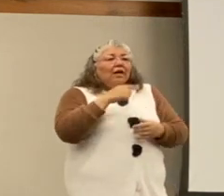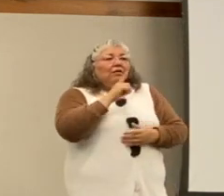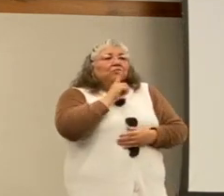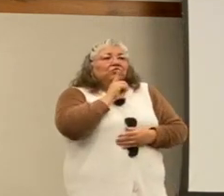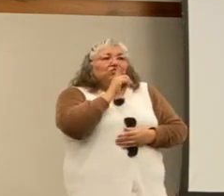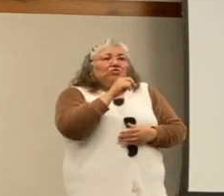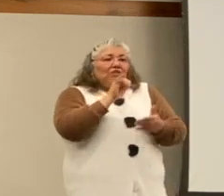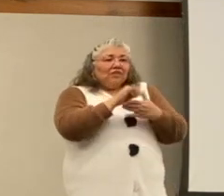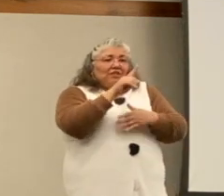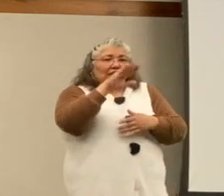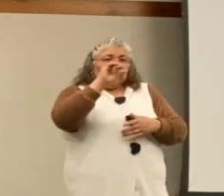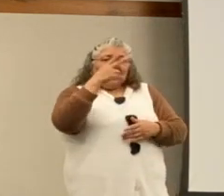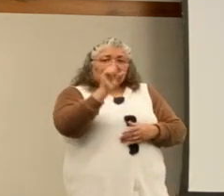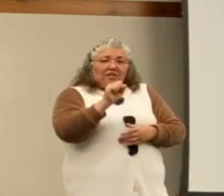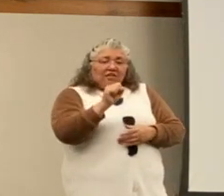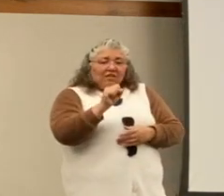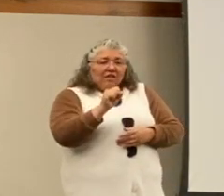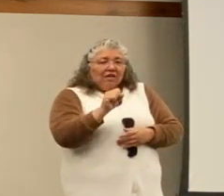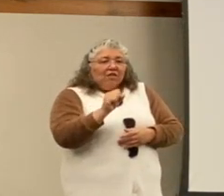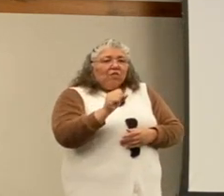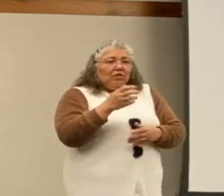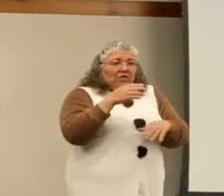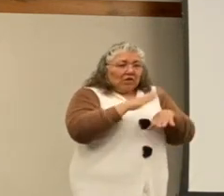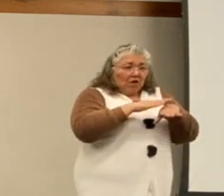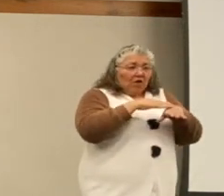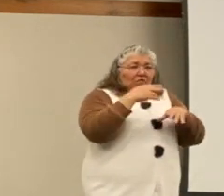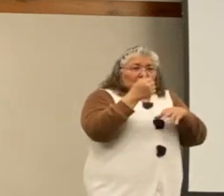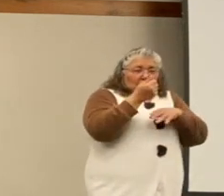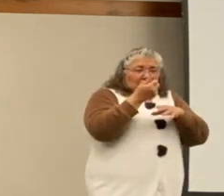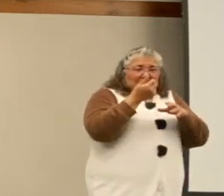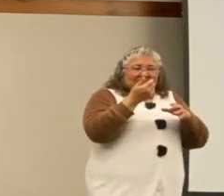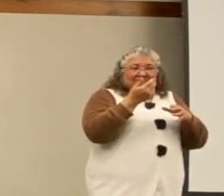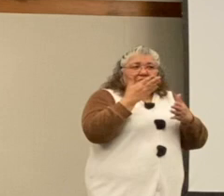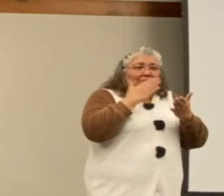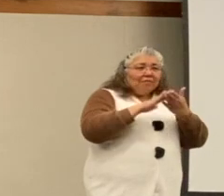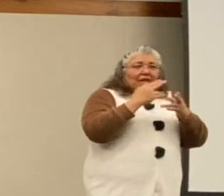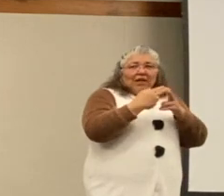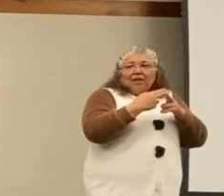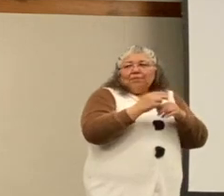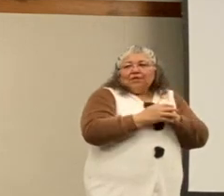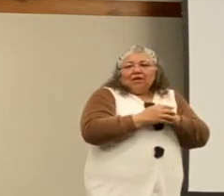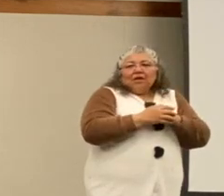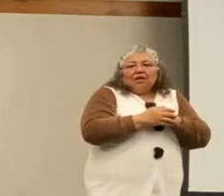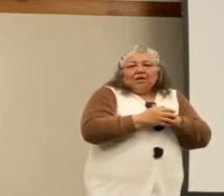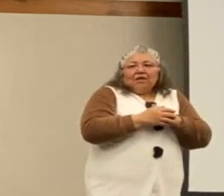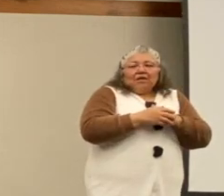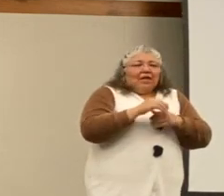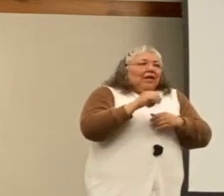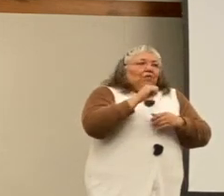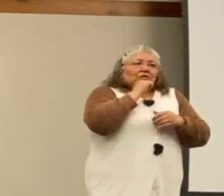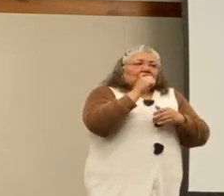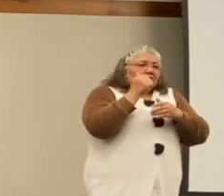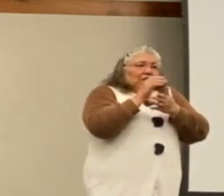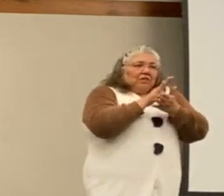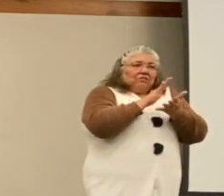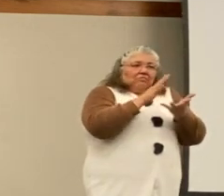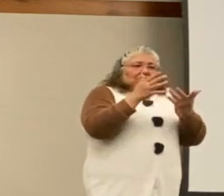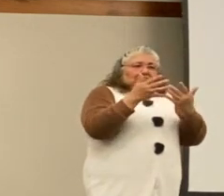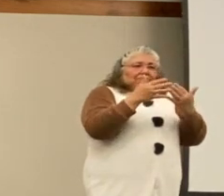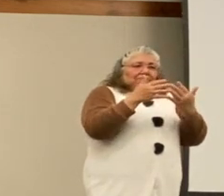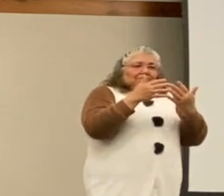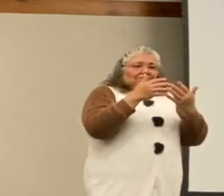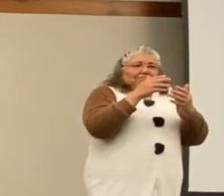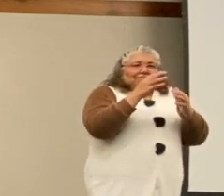that Zacchaeus was called a few names. And he wasn't kind to the people he took collecting taxes from.